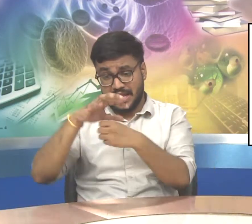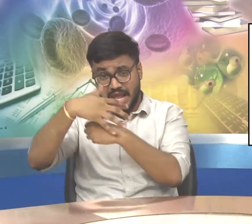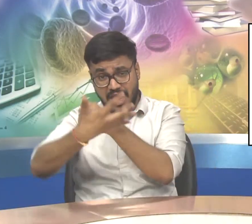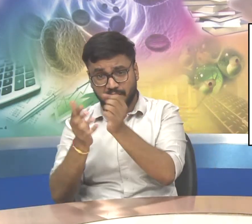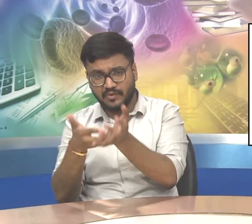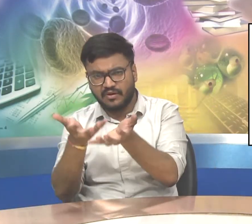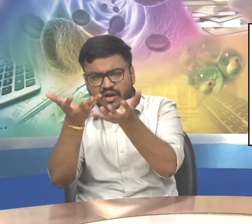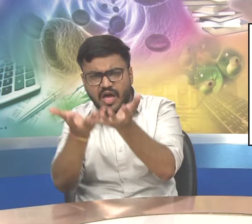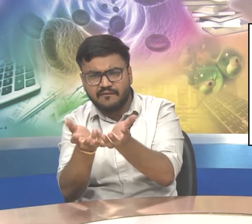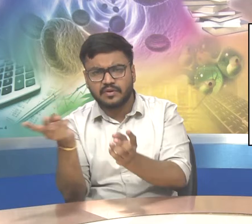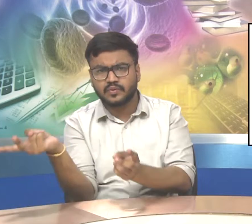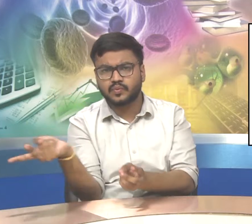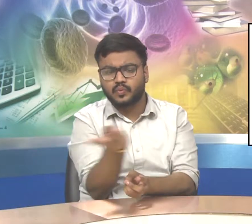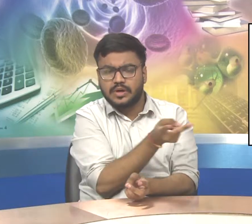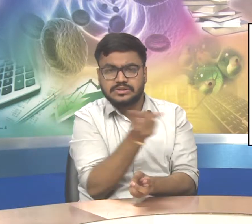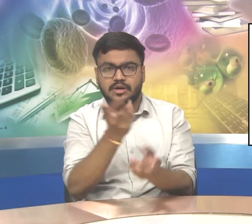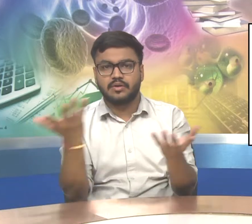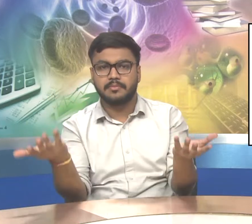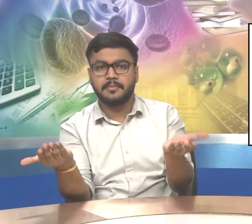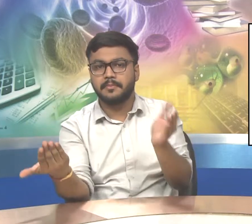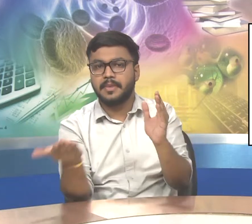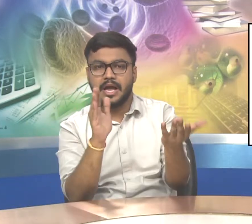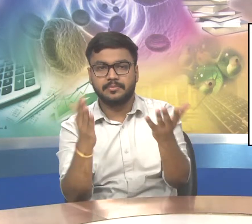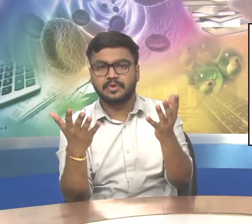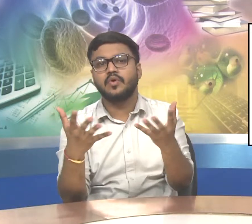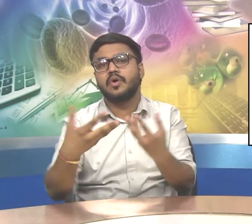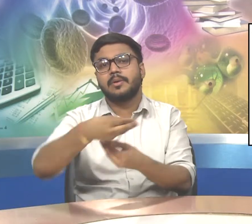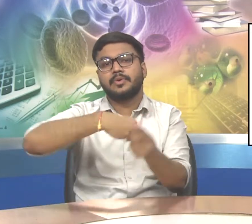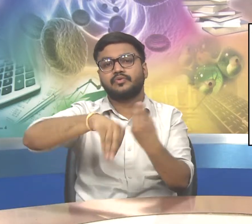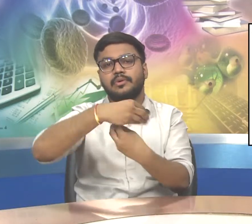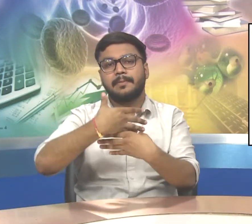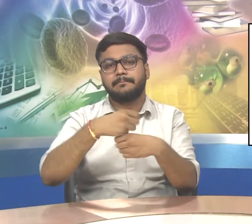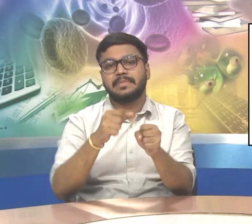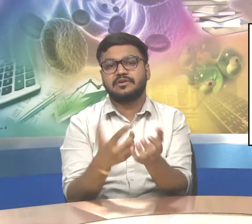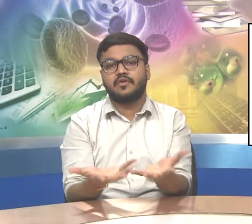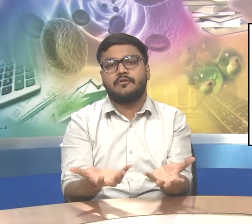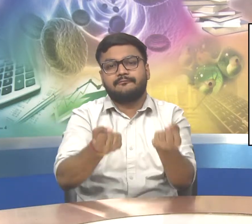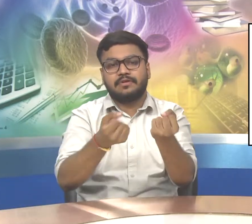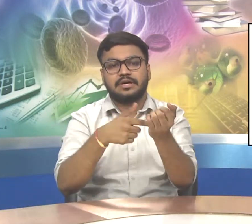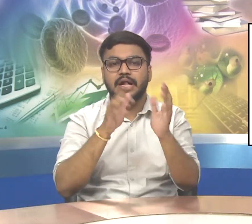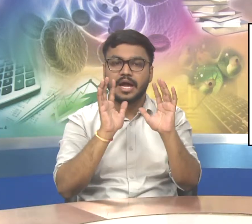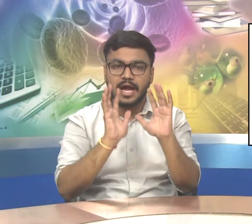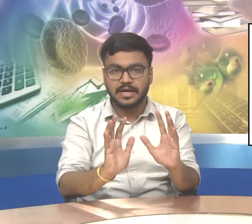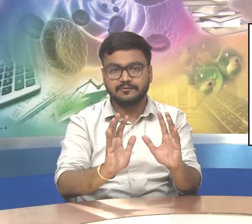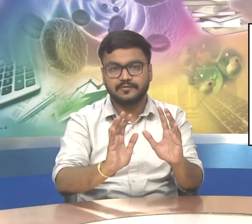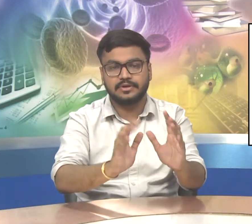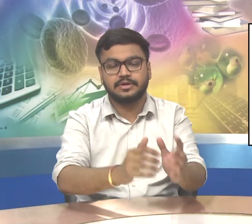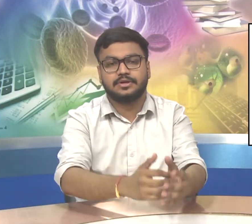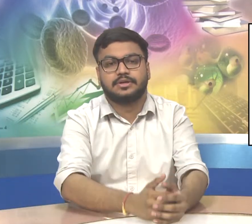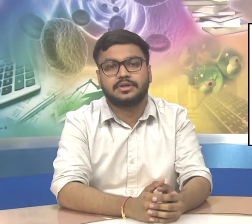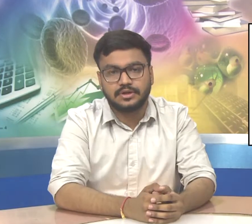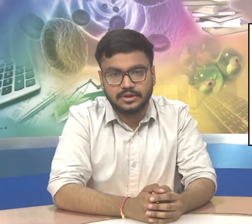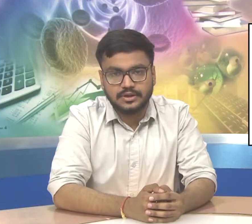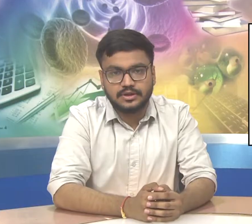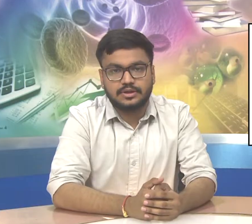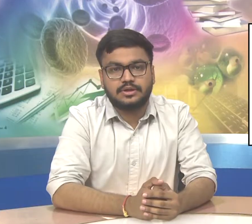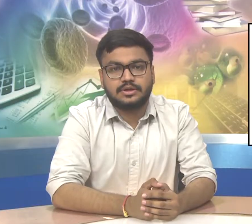masses, which means how heavy one atom is compared to another.